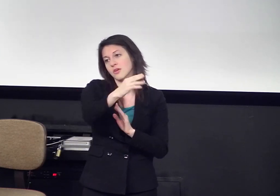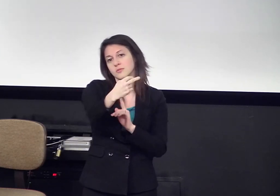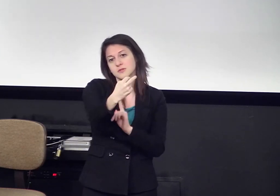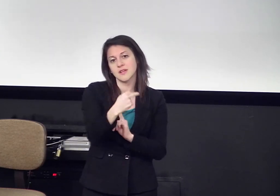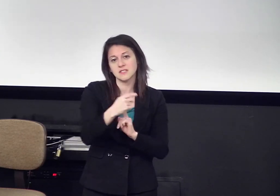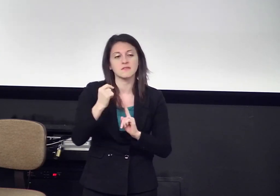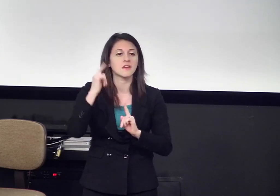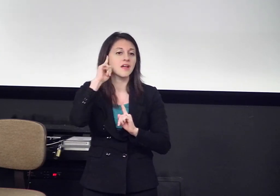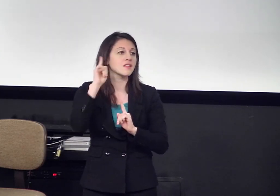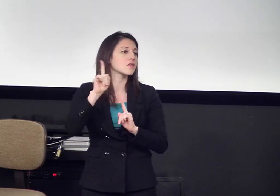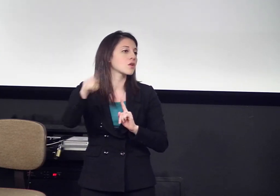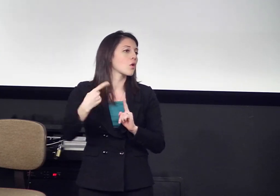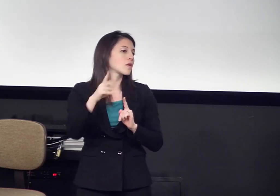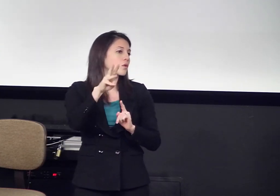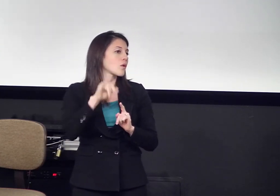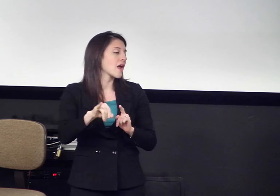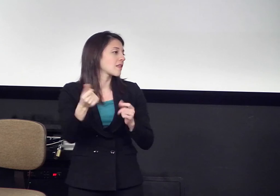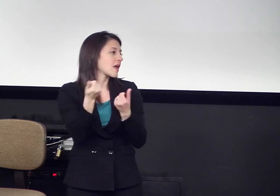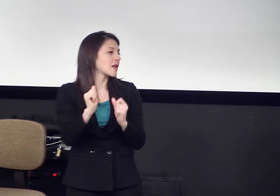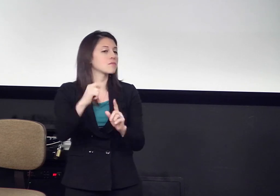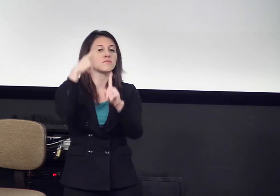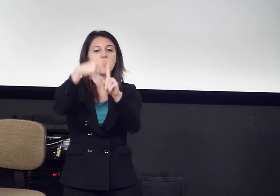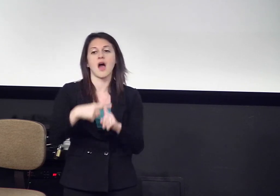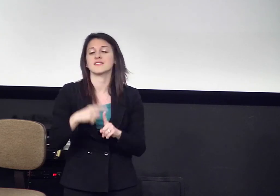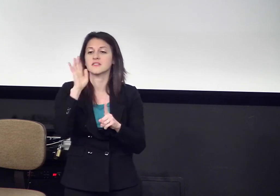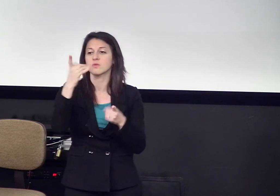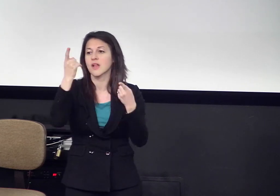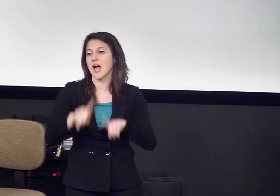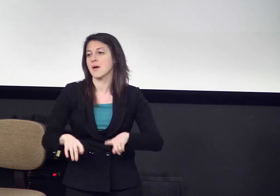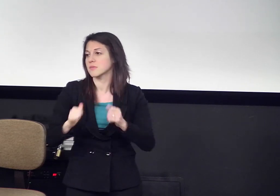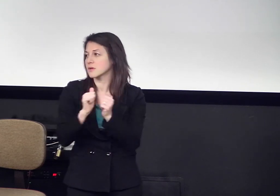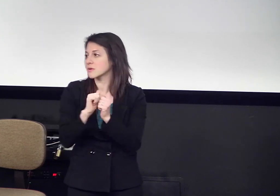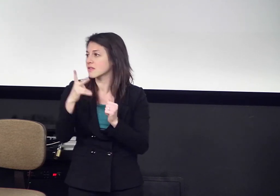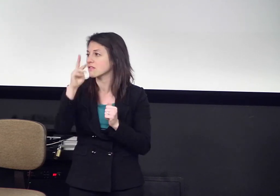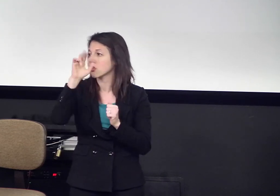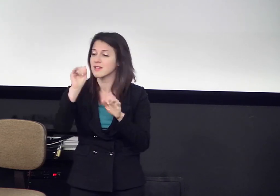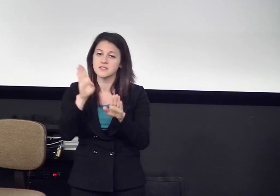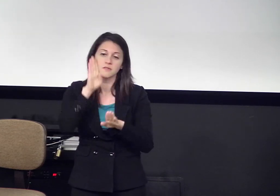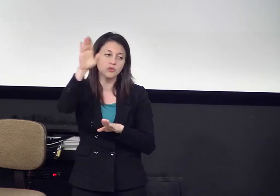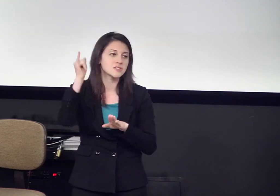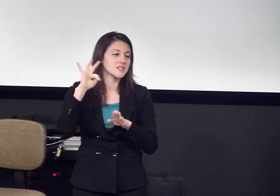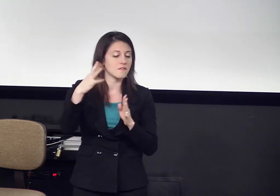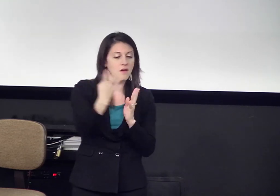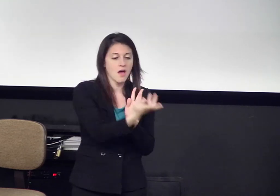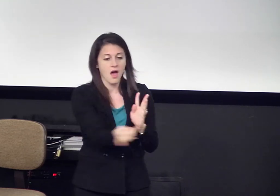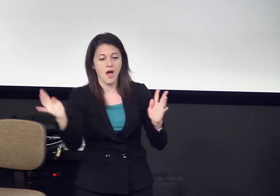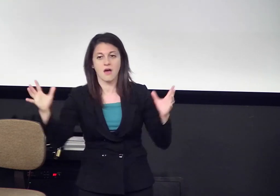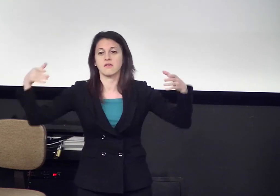the deaf community. And I think that that's the only way that any positive will come out of all of this for the